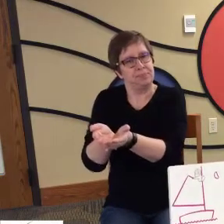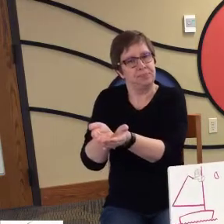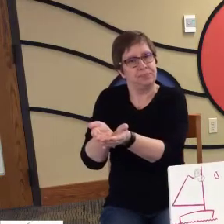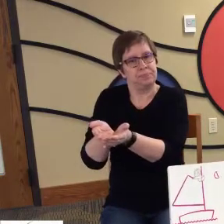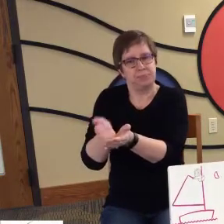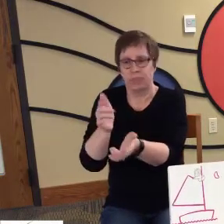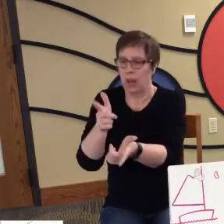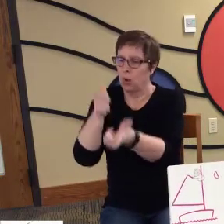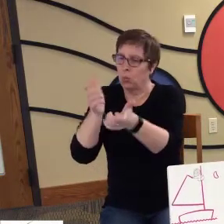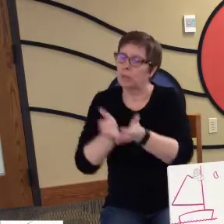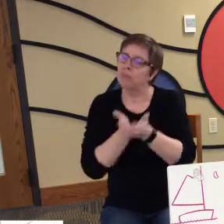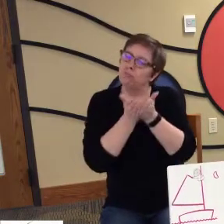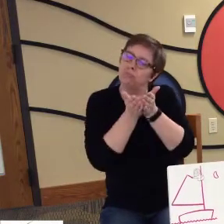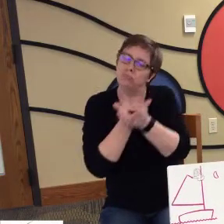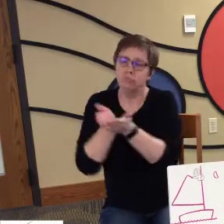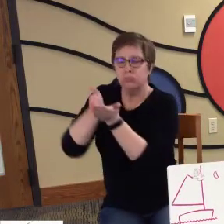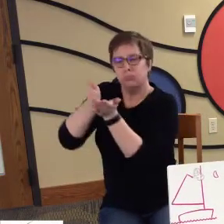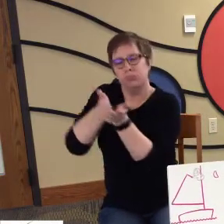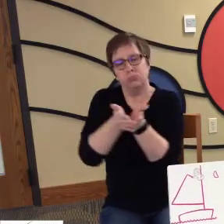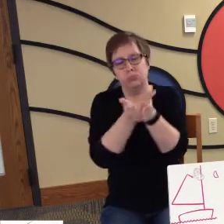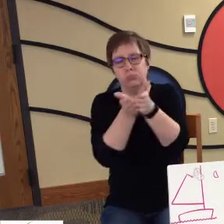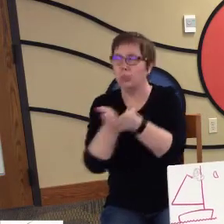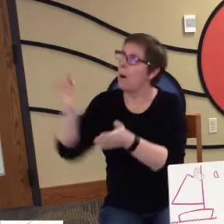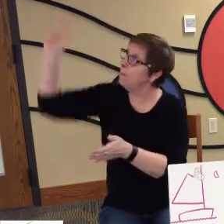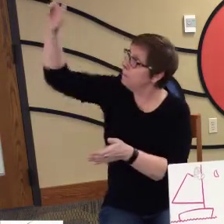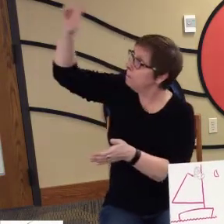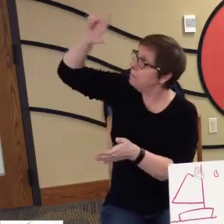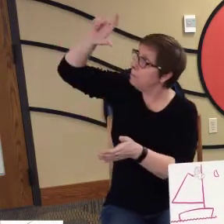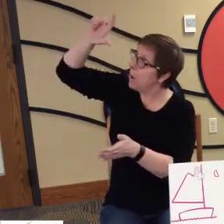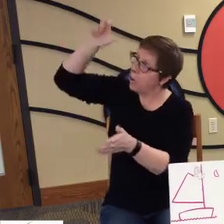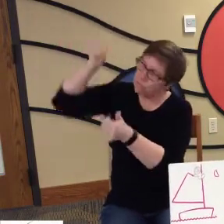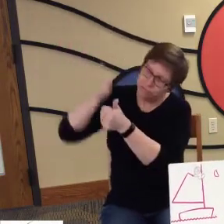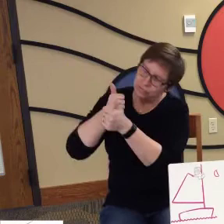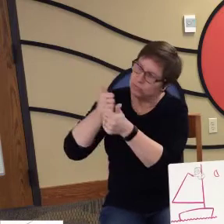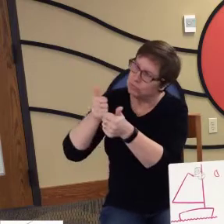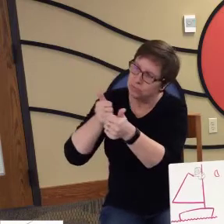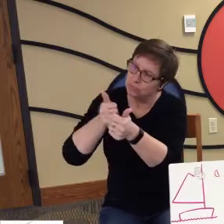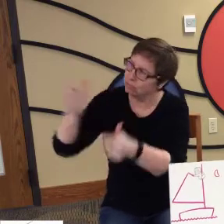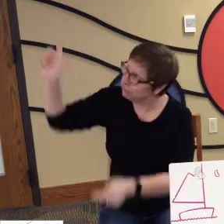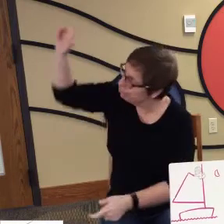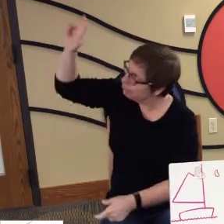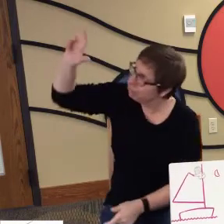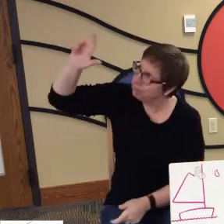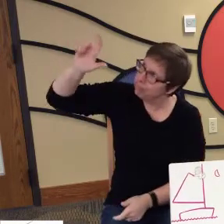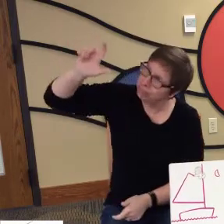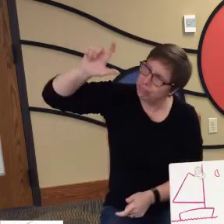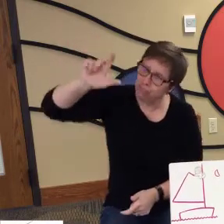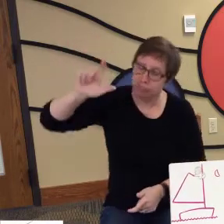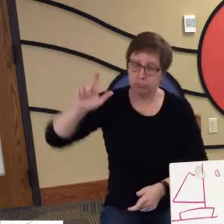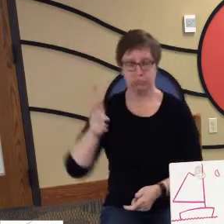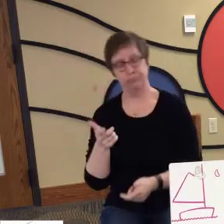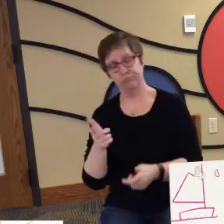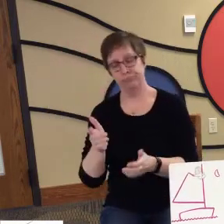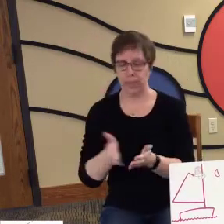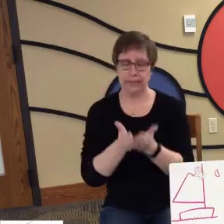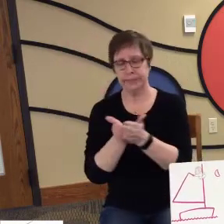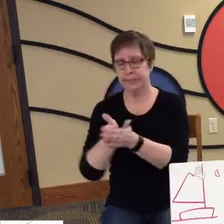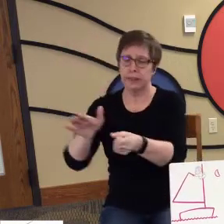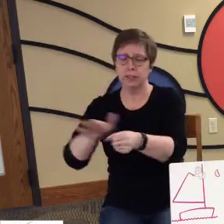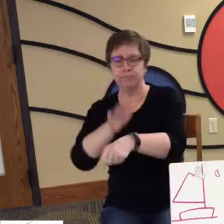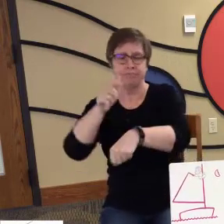He quickly set sail, and the moon sailed along with him. After he had sailed long